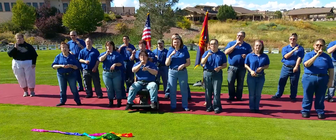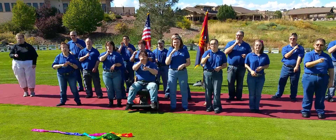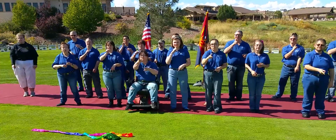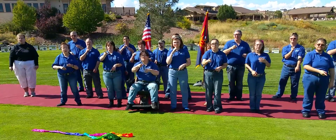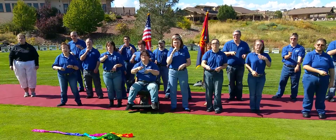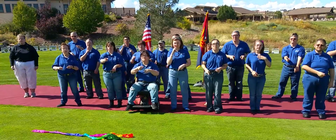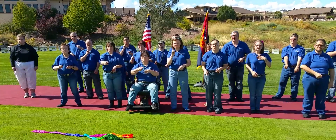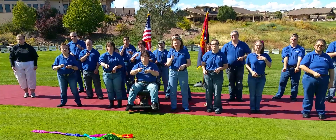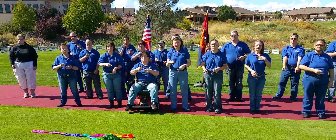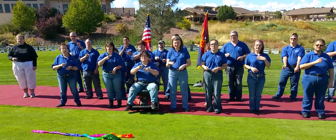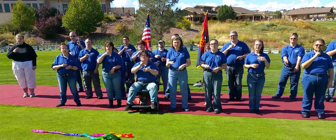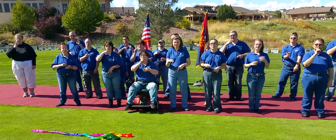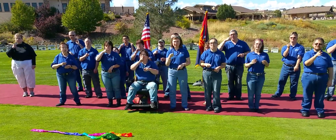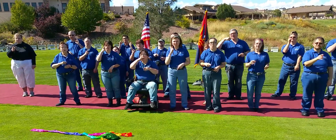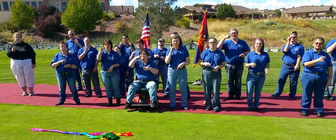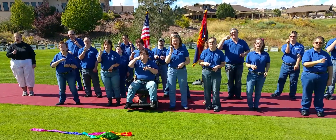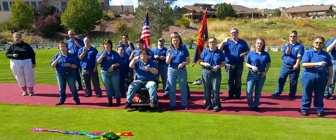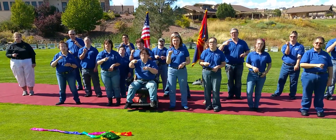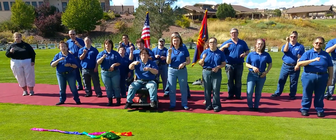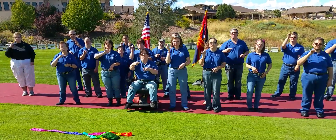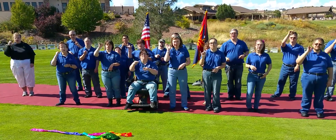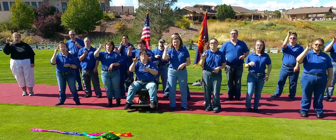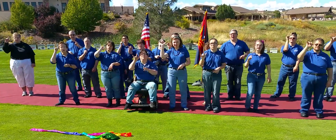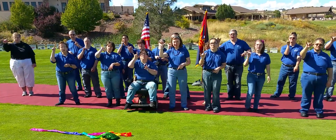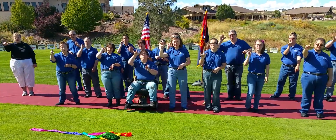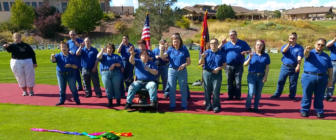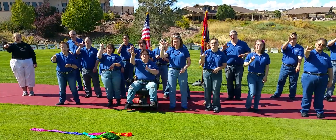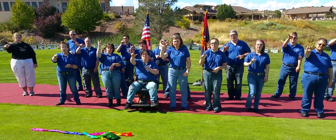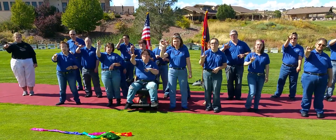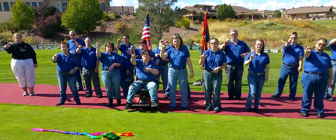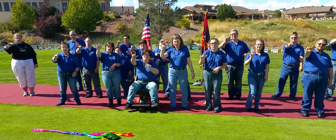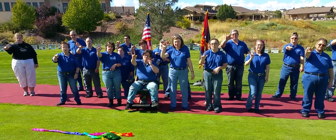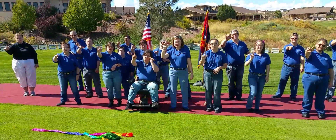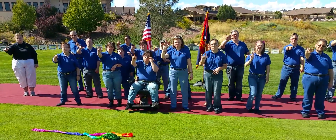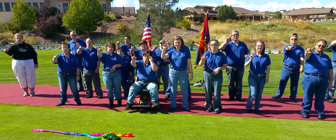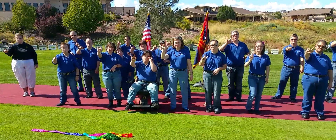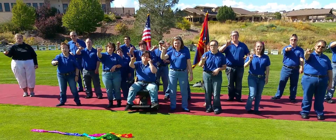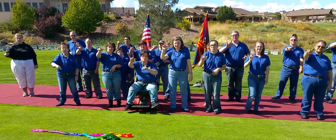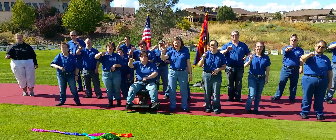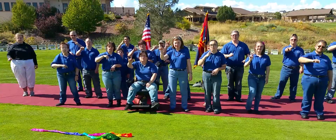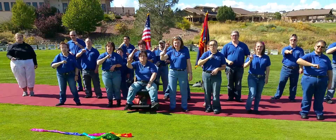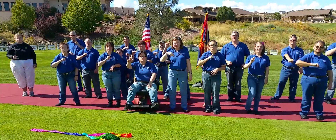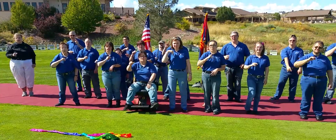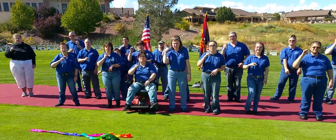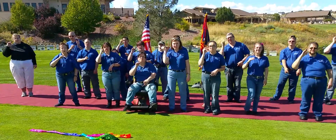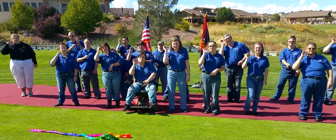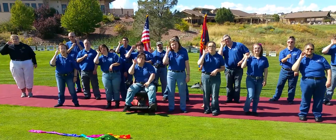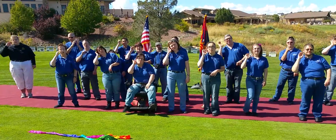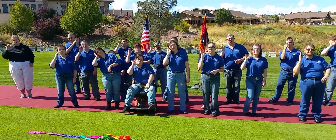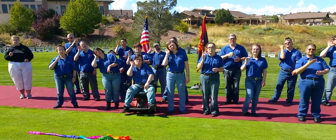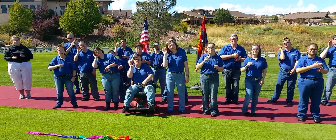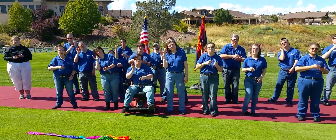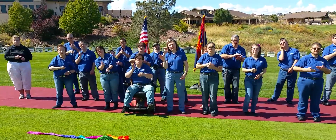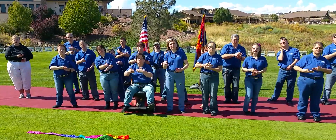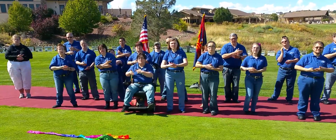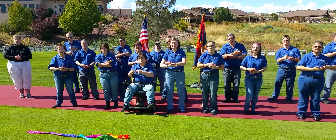they're really saying I love you. I hear babies cry,